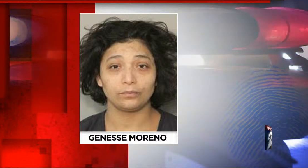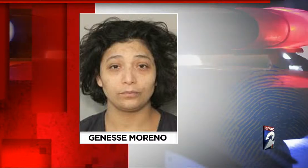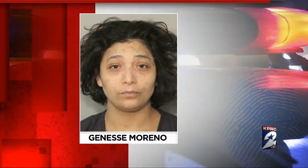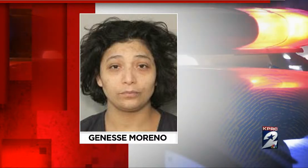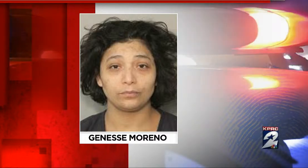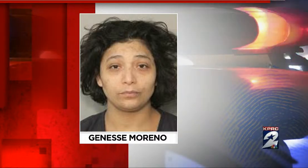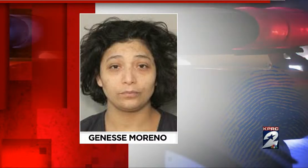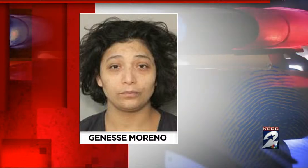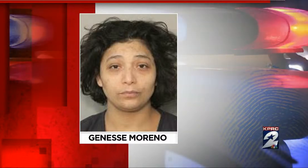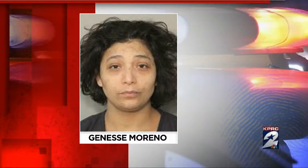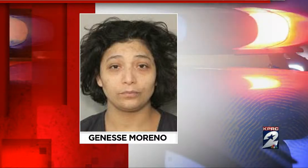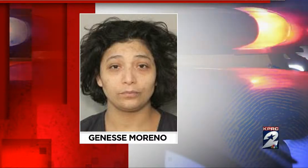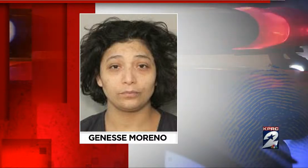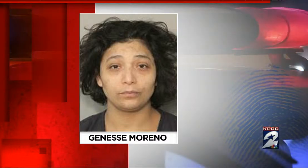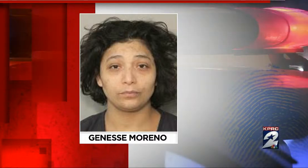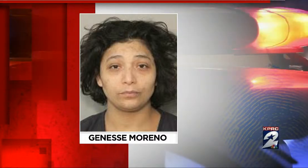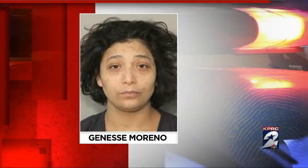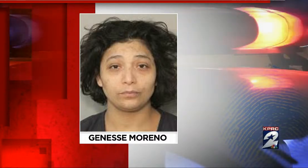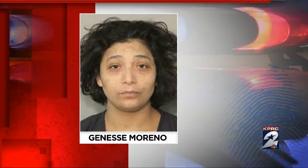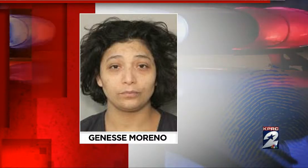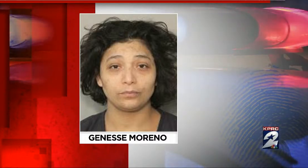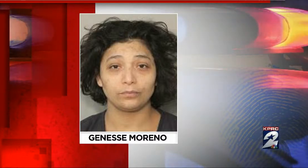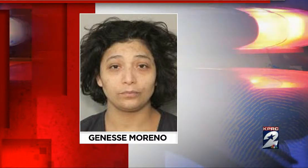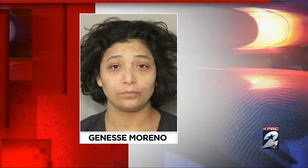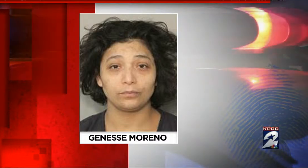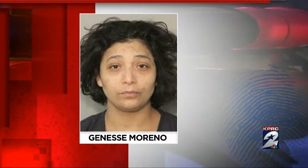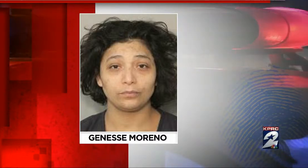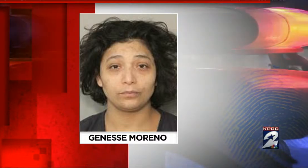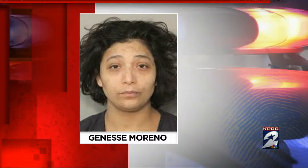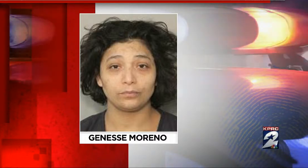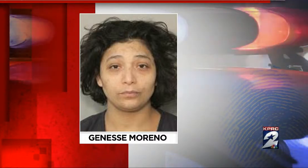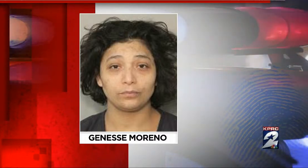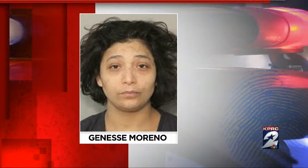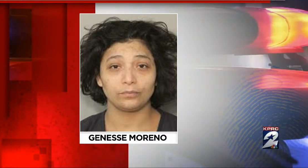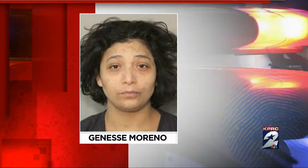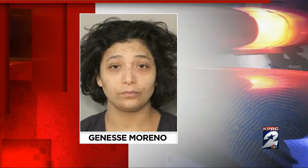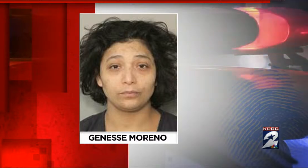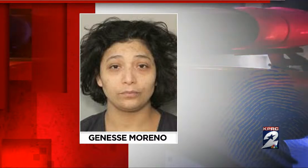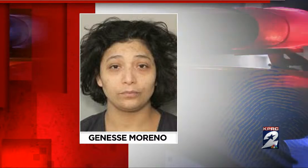3 as police identify the shooter as 36-year-old Genesee